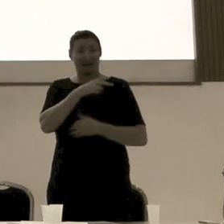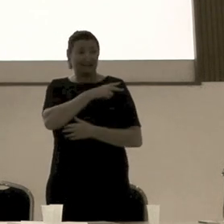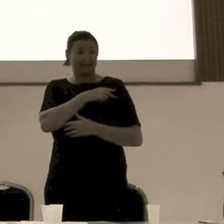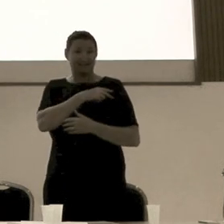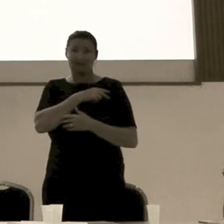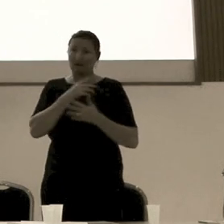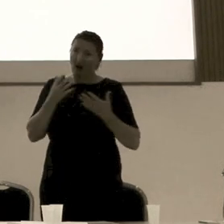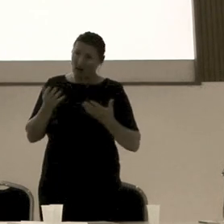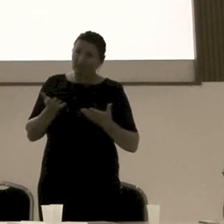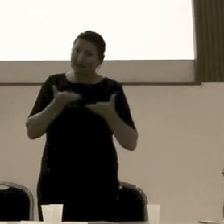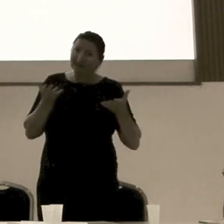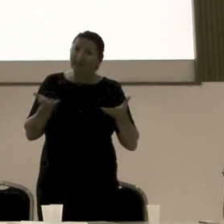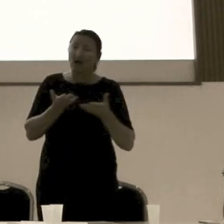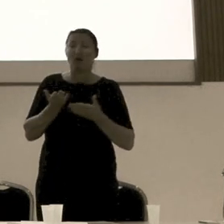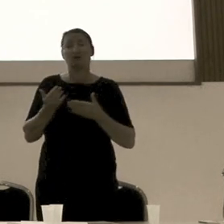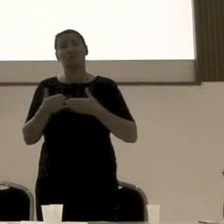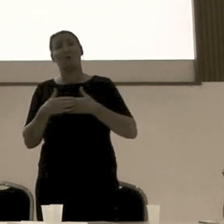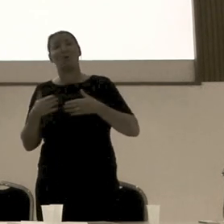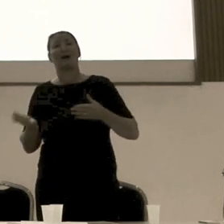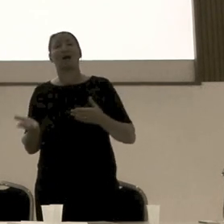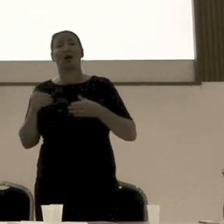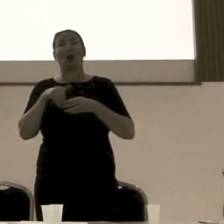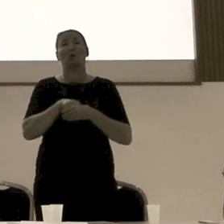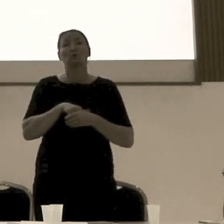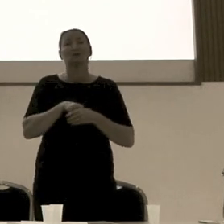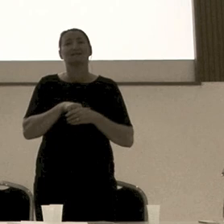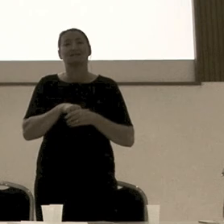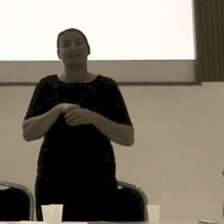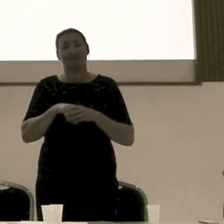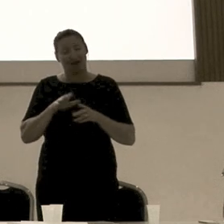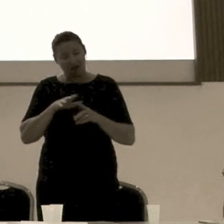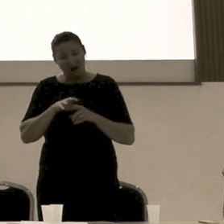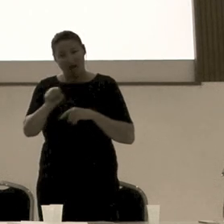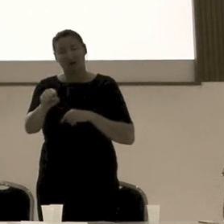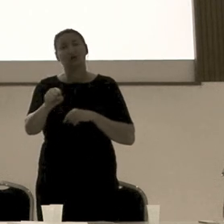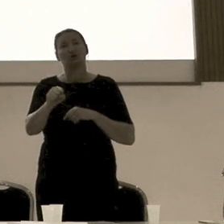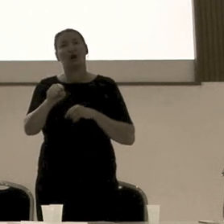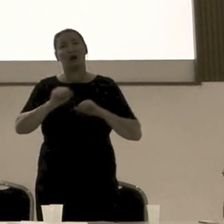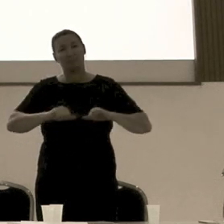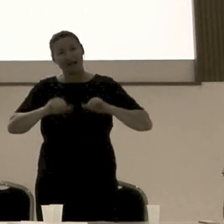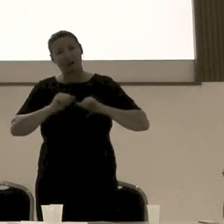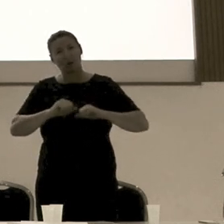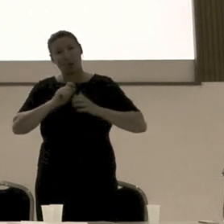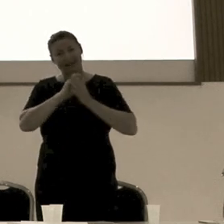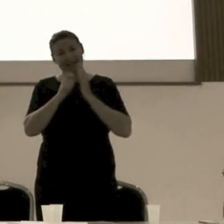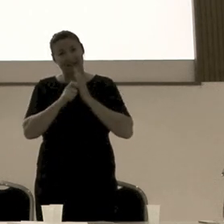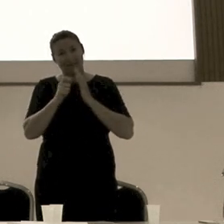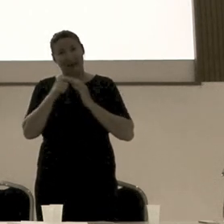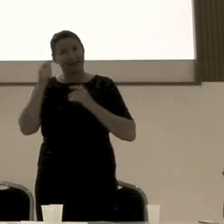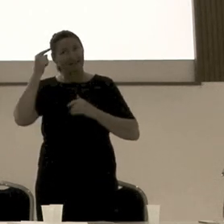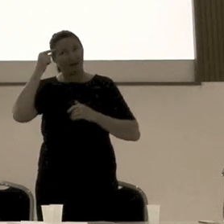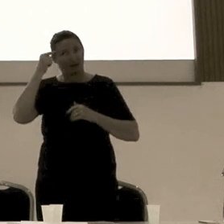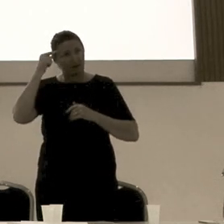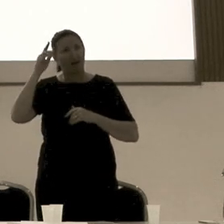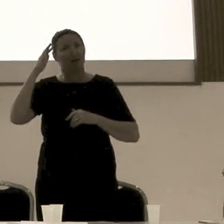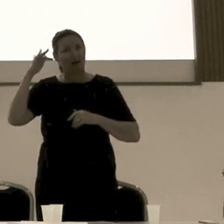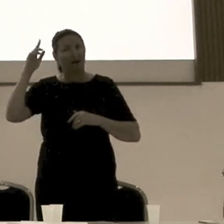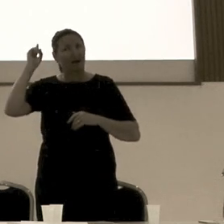a more inclusive campus and workplace culture and make sure accessibility stays on top of everyone's